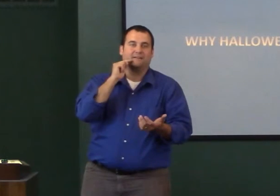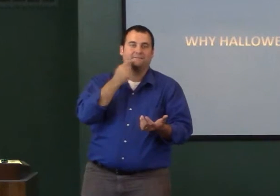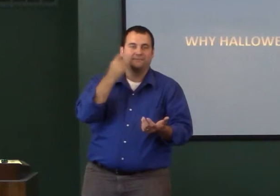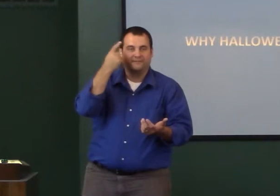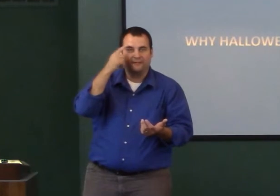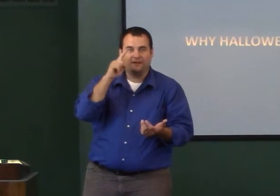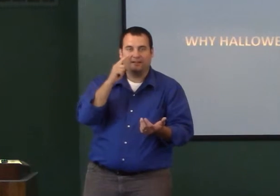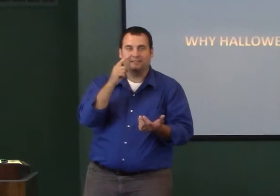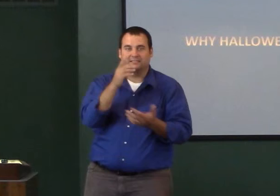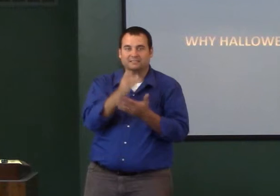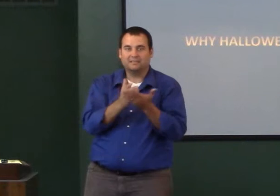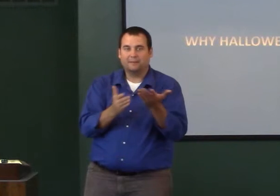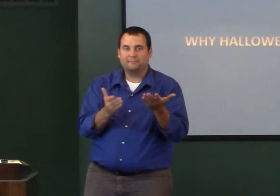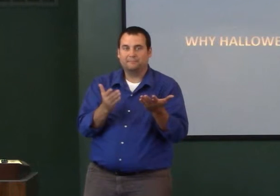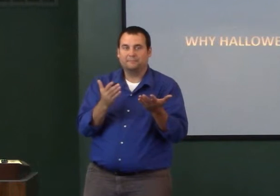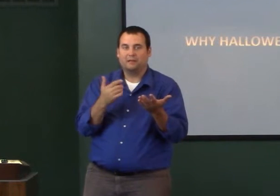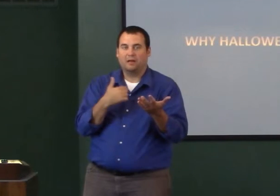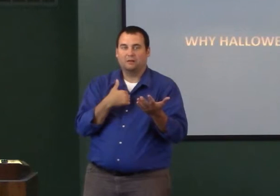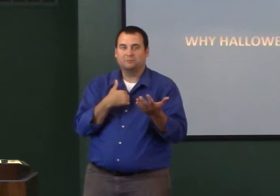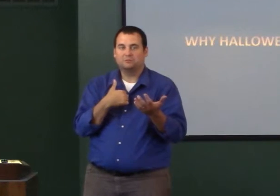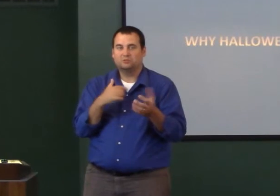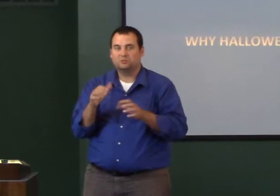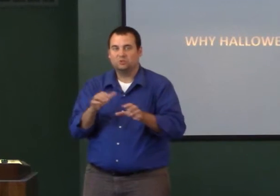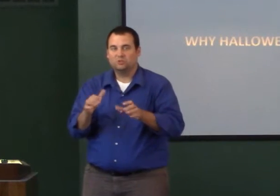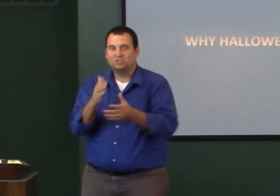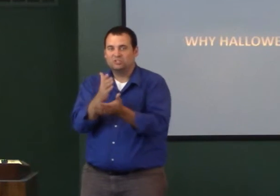money. Or